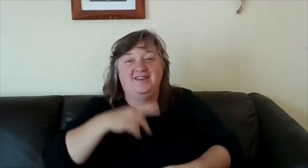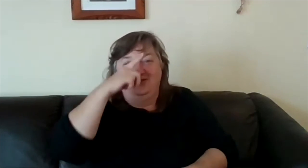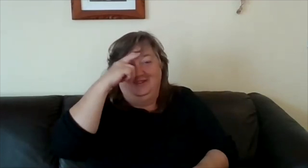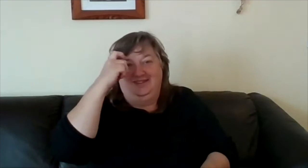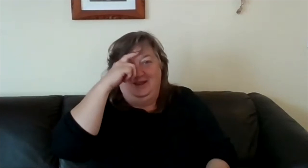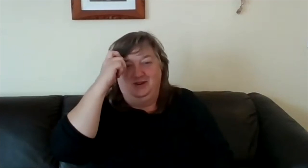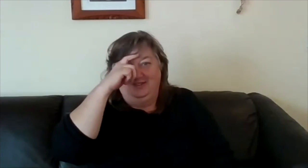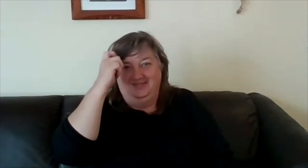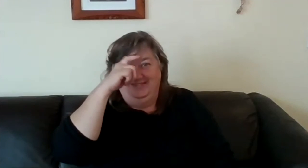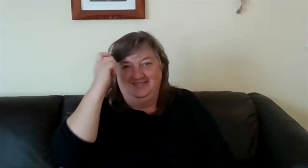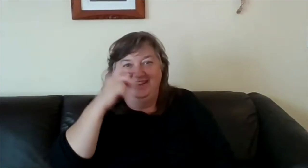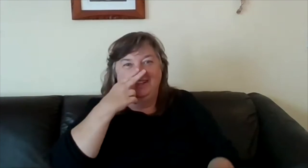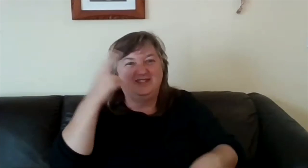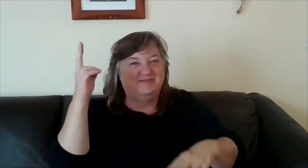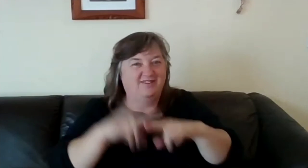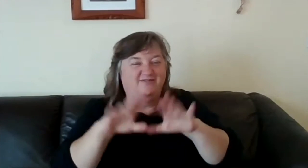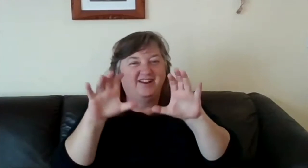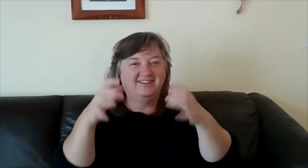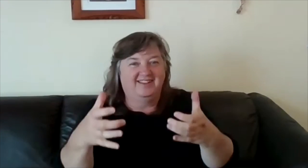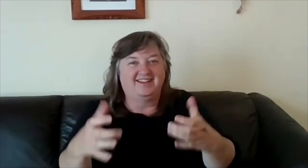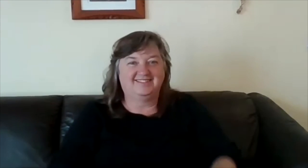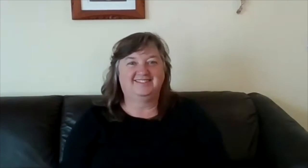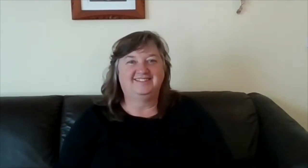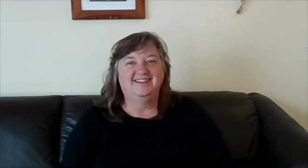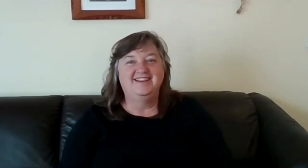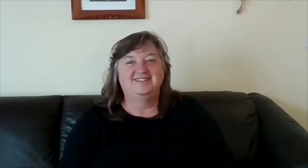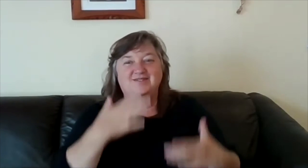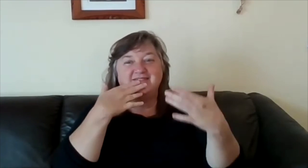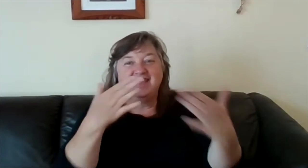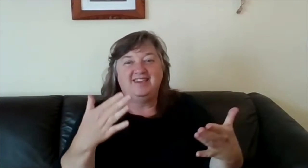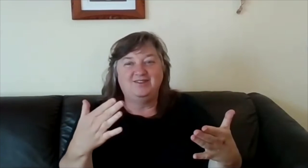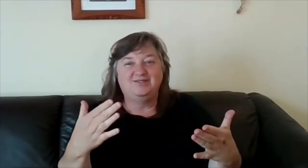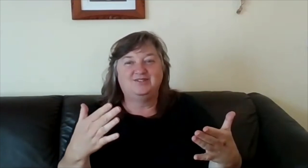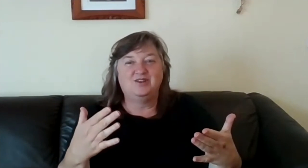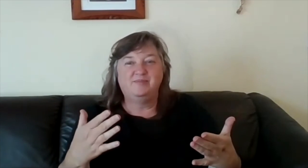your summer. It's been a fun class. So thank you so